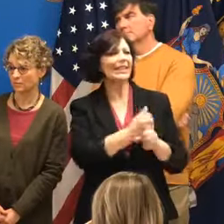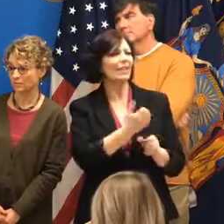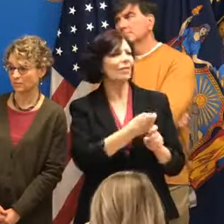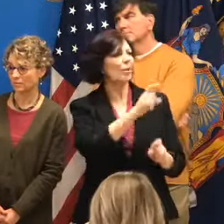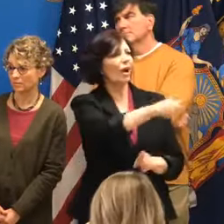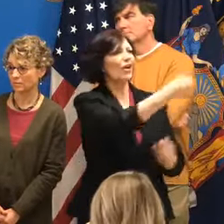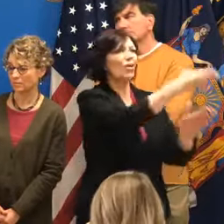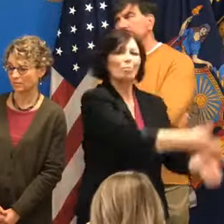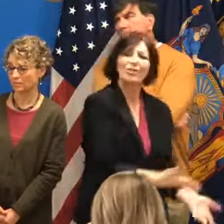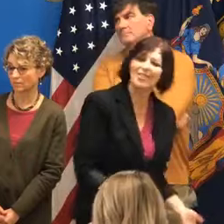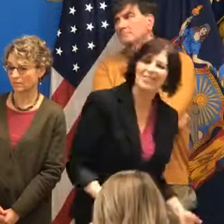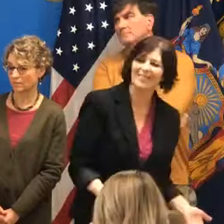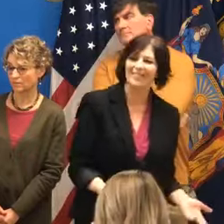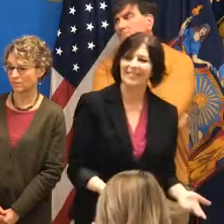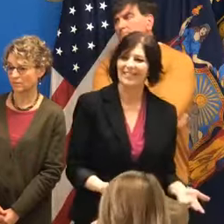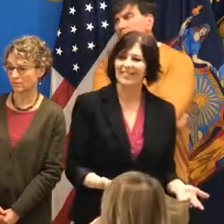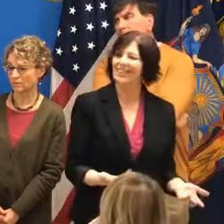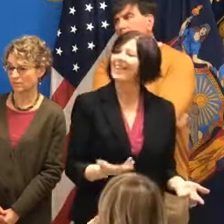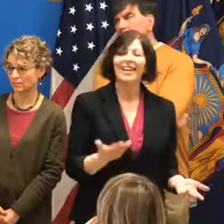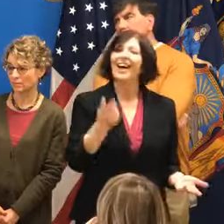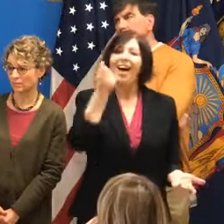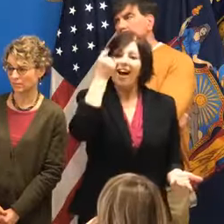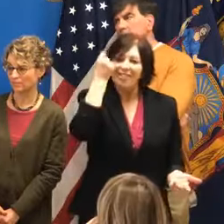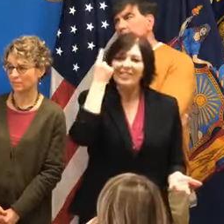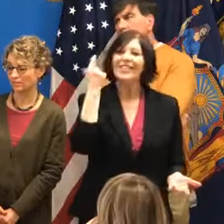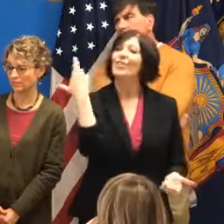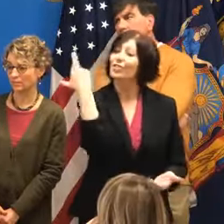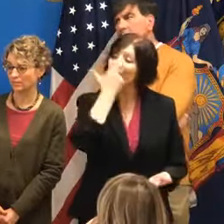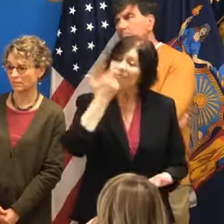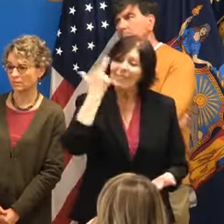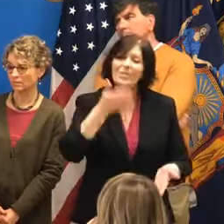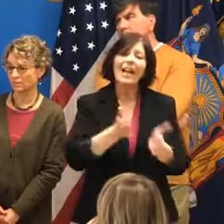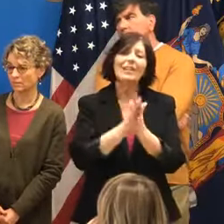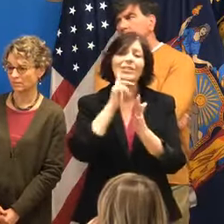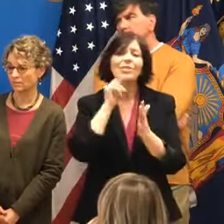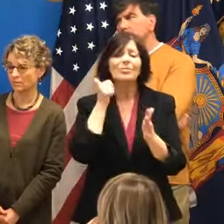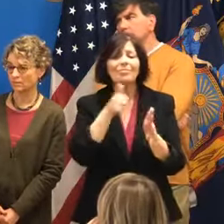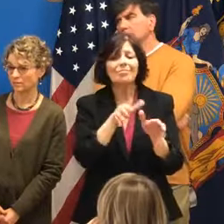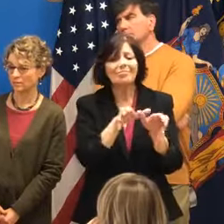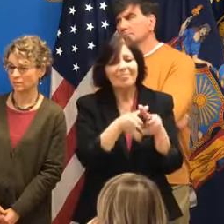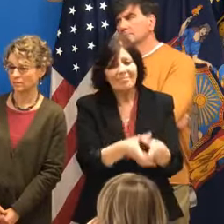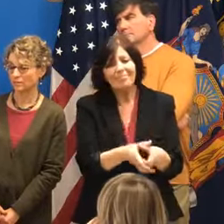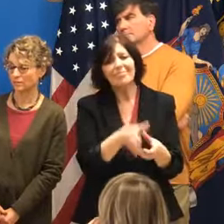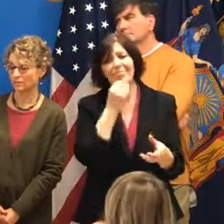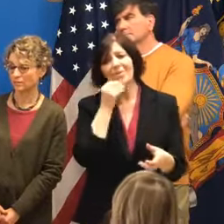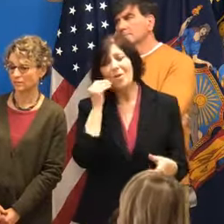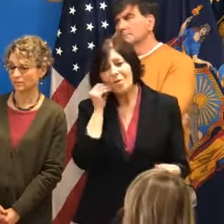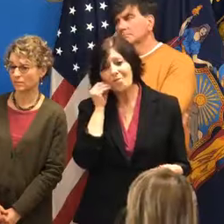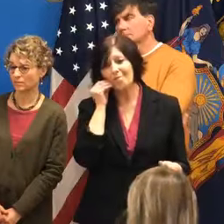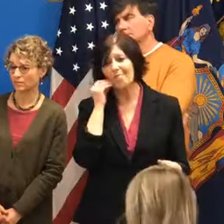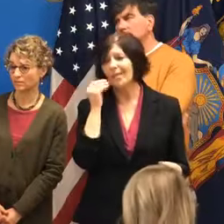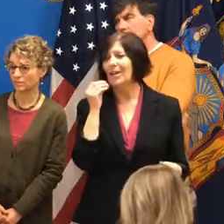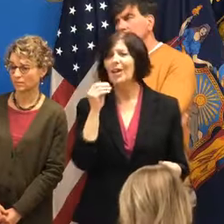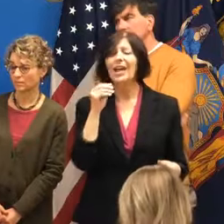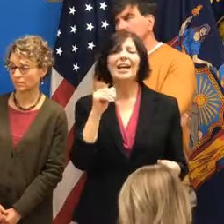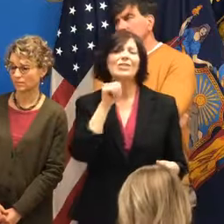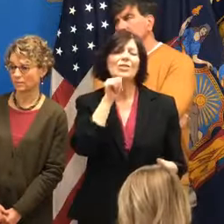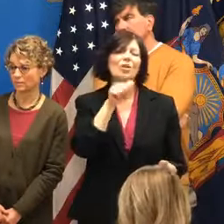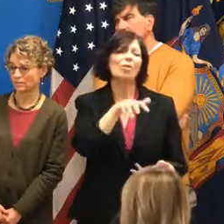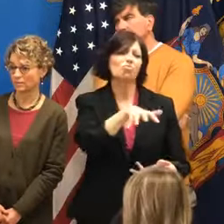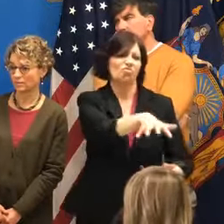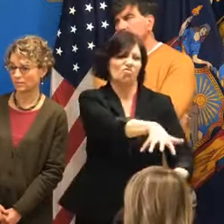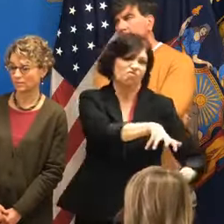else. And so we want people to go understanding. There's a reason why we're asking for people to do the appropriate things, to not hoard goods